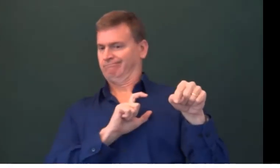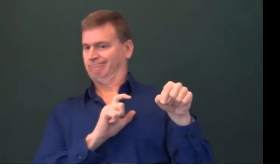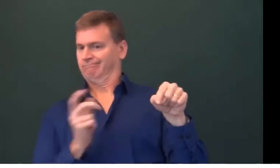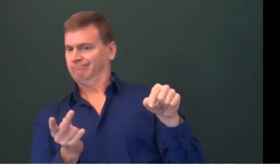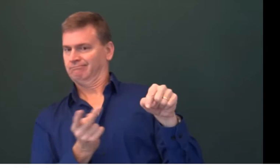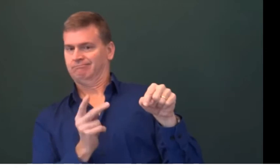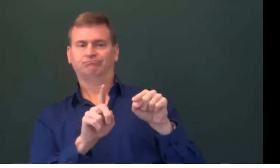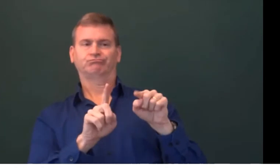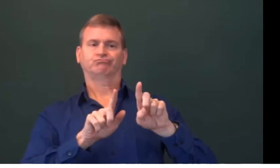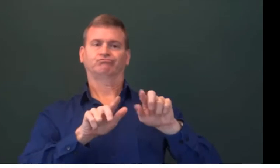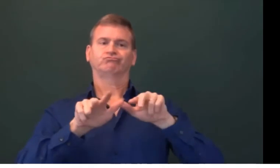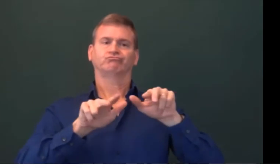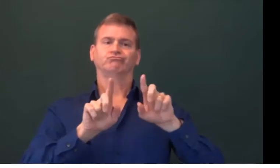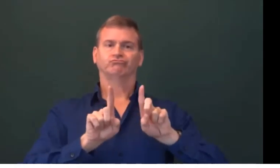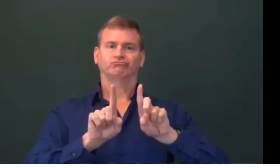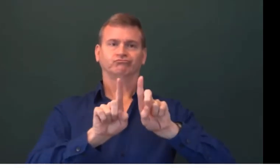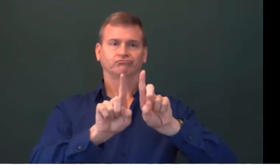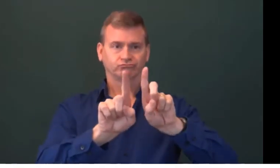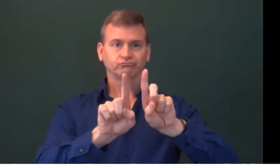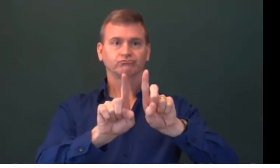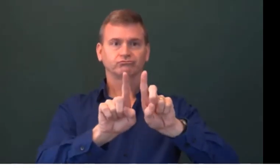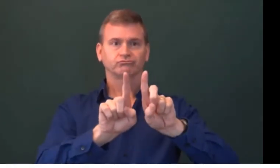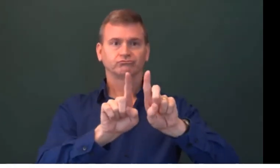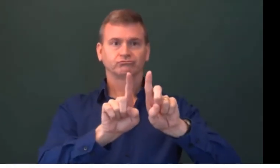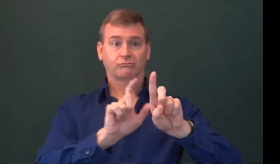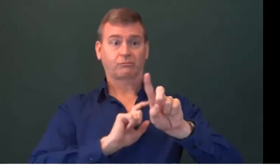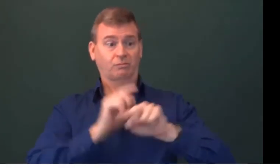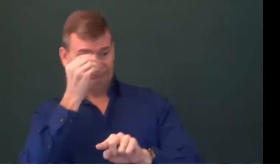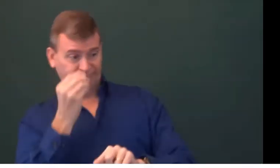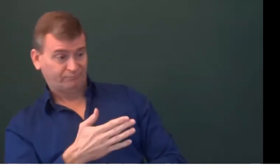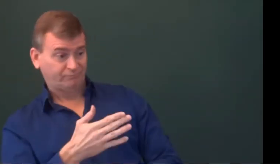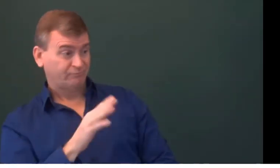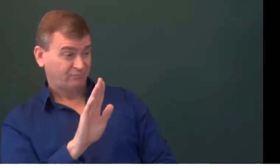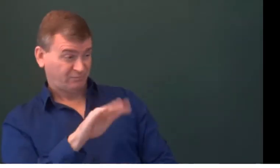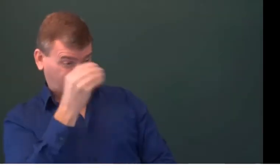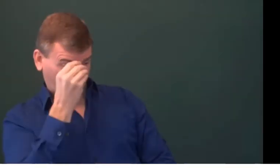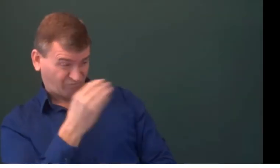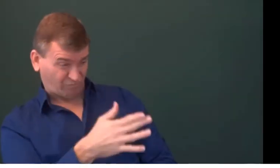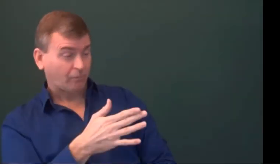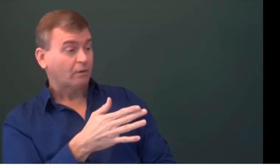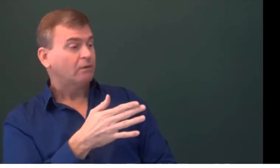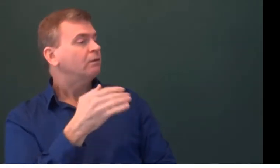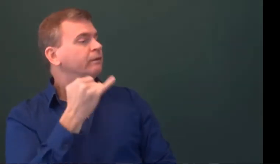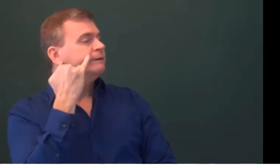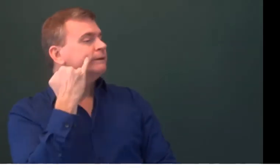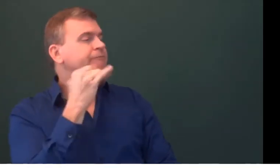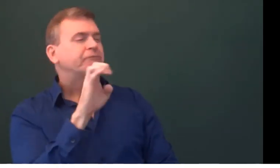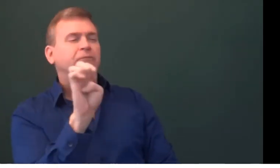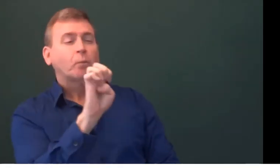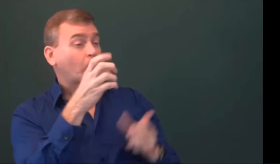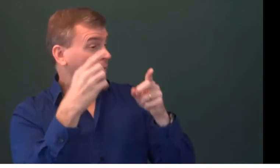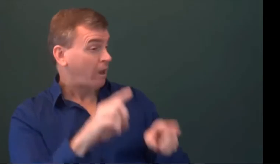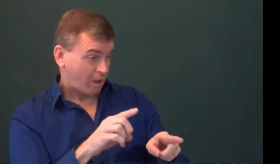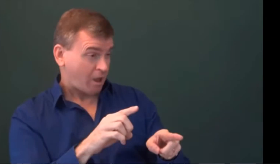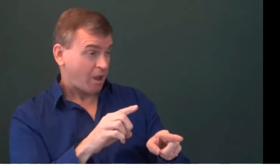The next situation is about an interpreter who had to do an assignment at a prison. The interpreter was accompanied by a cop.